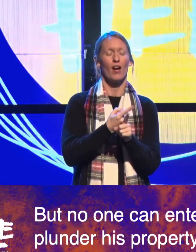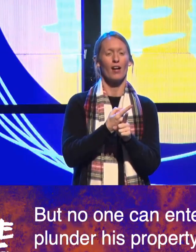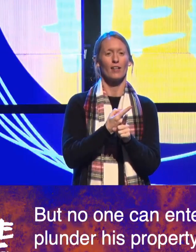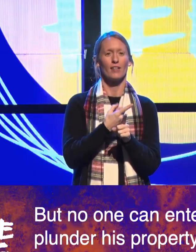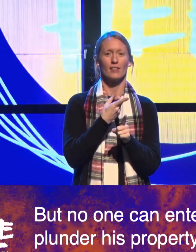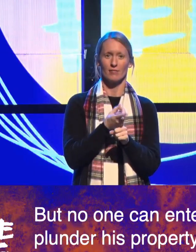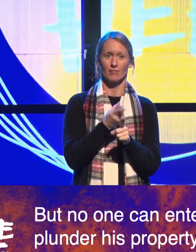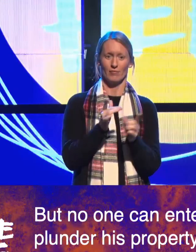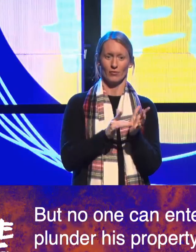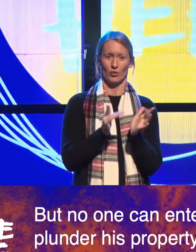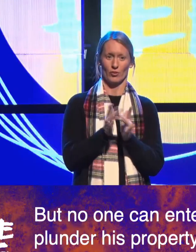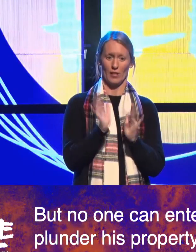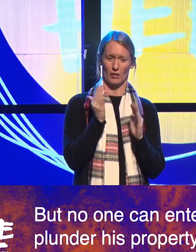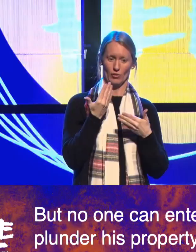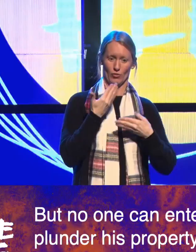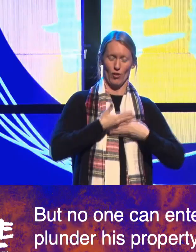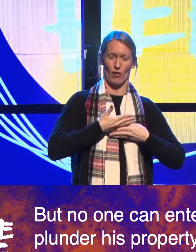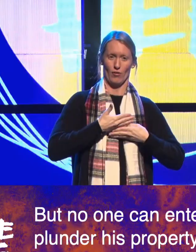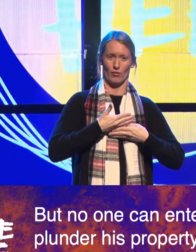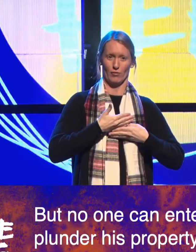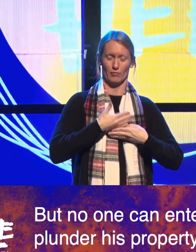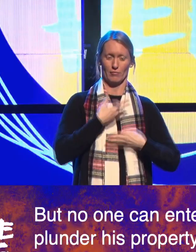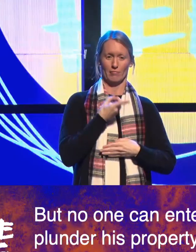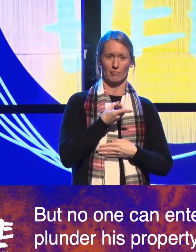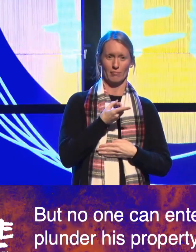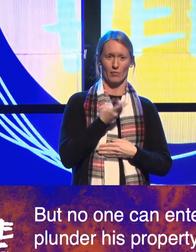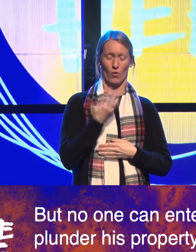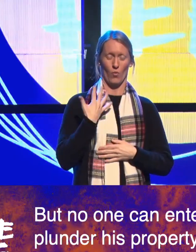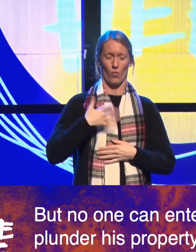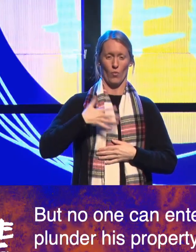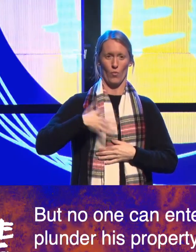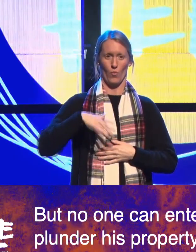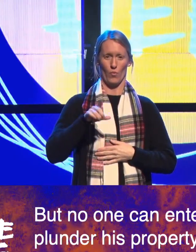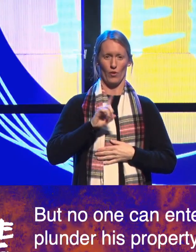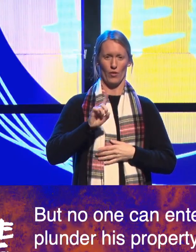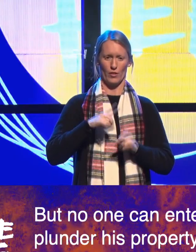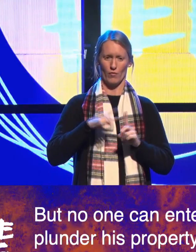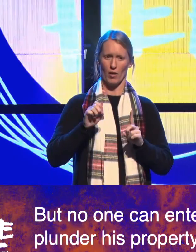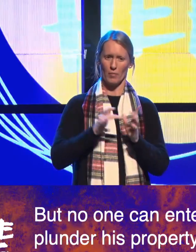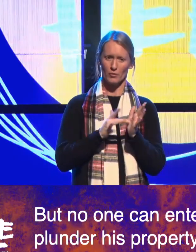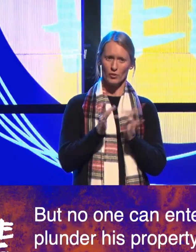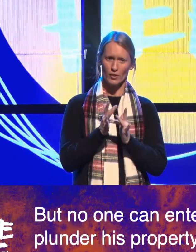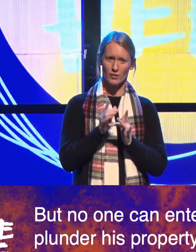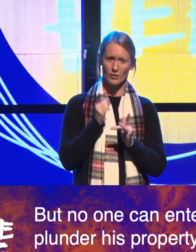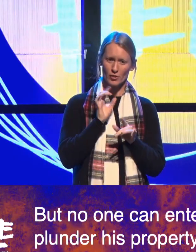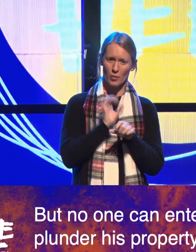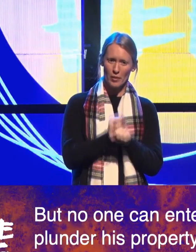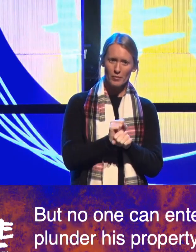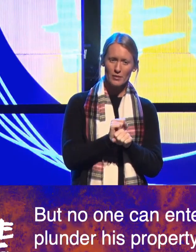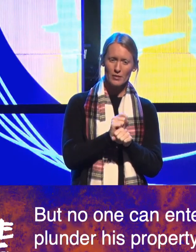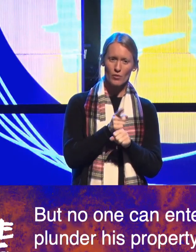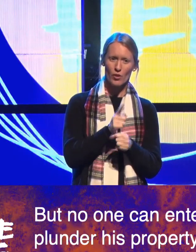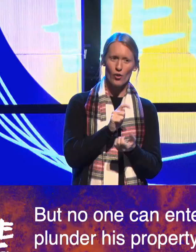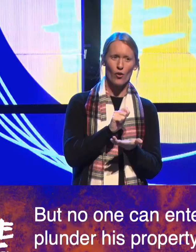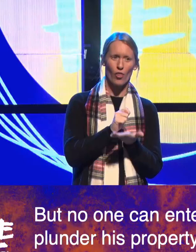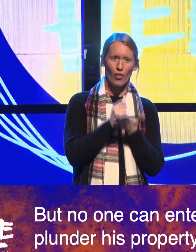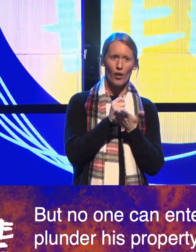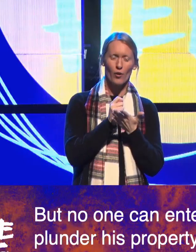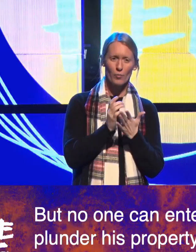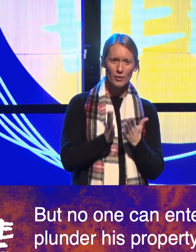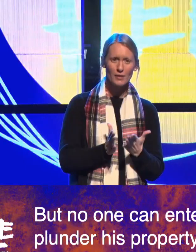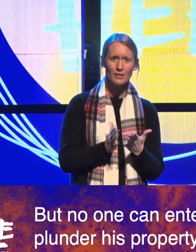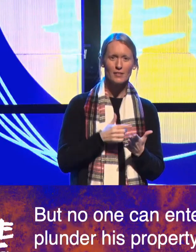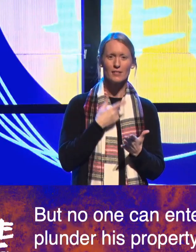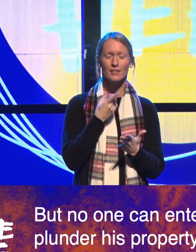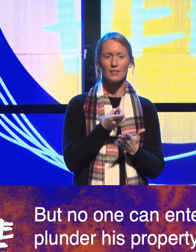had a dark side. You're like, whoa. Like, where is this coming from, Jesus? Like, do you have an appointment with your therapist? Maybe we should work this out before